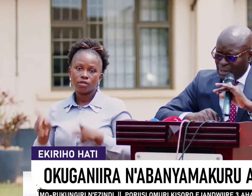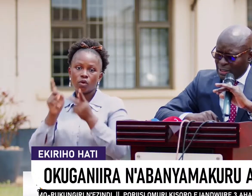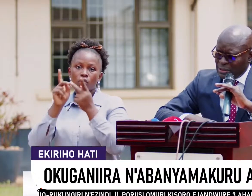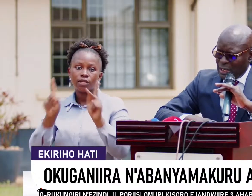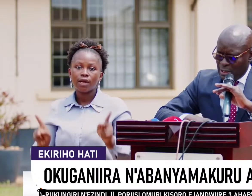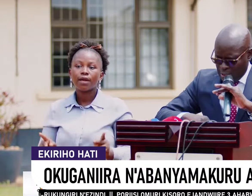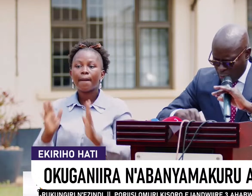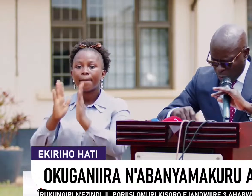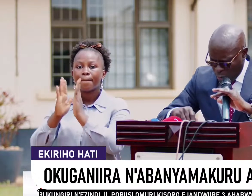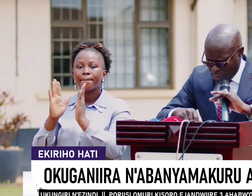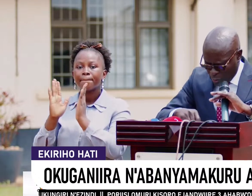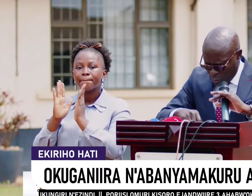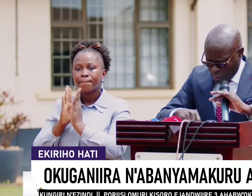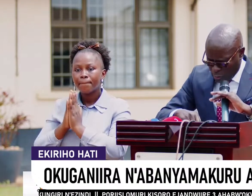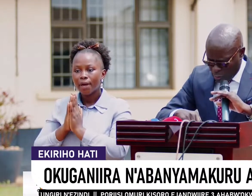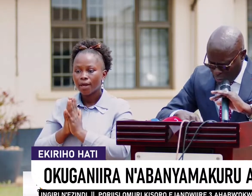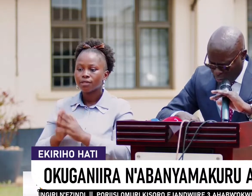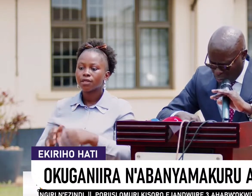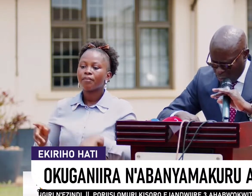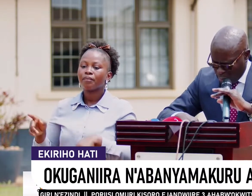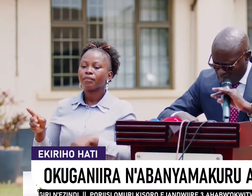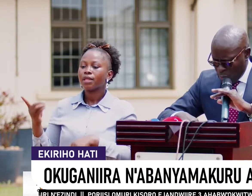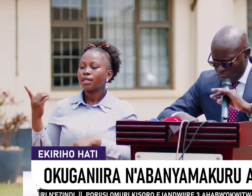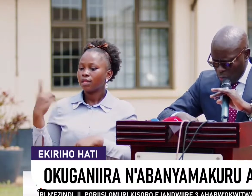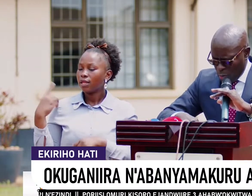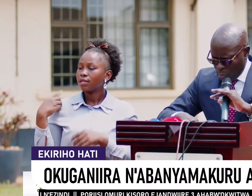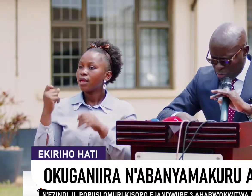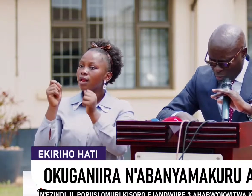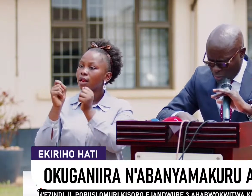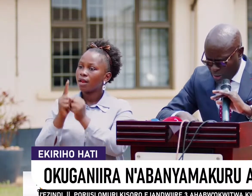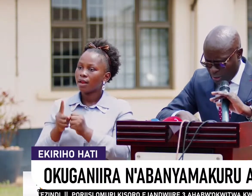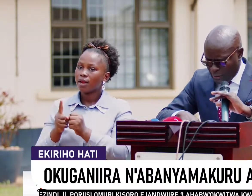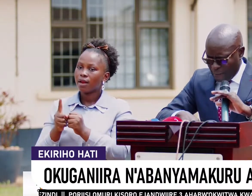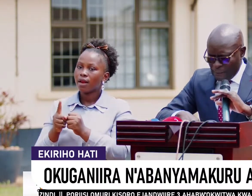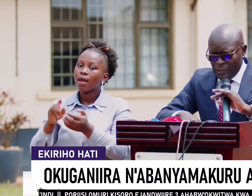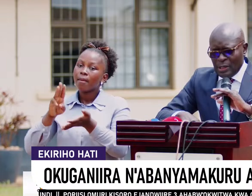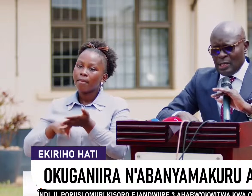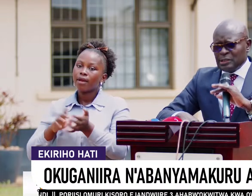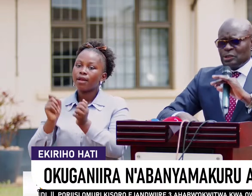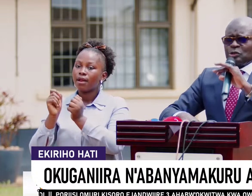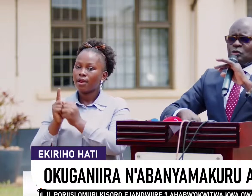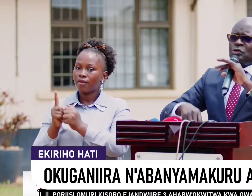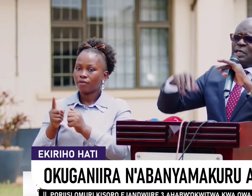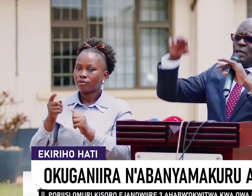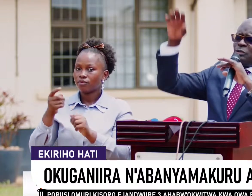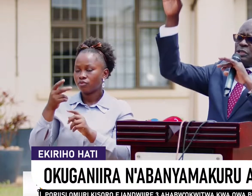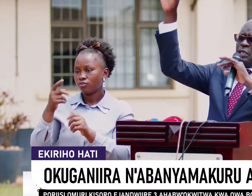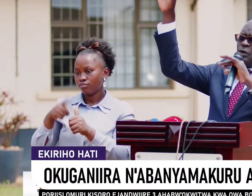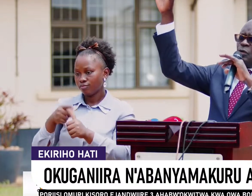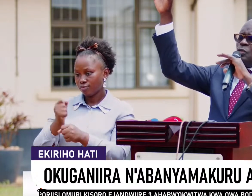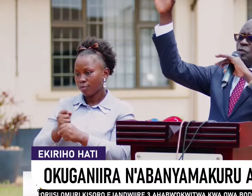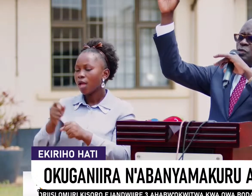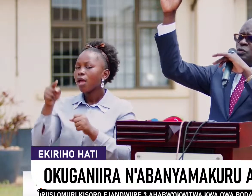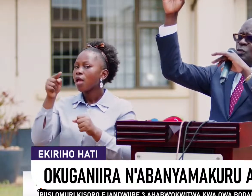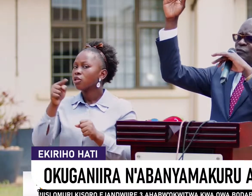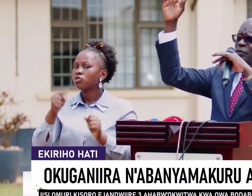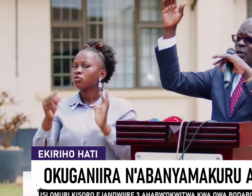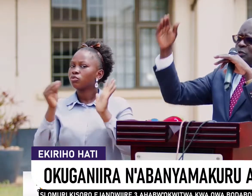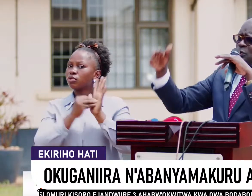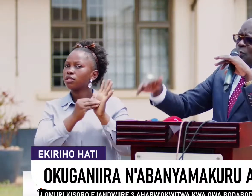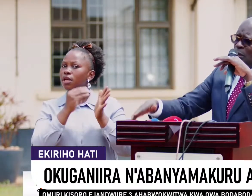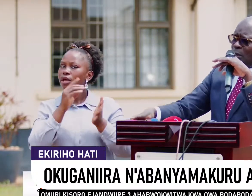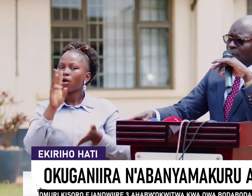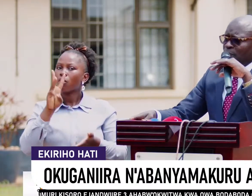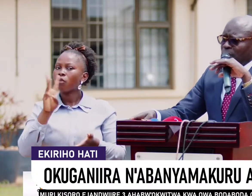okutandika nga balaza ennaku 11 omwezi gw'omunaana. Ezo zo tugenda kuziteeka ku mukutu gwaffe